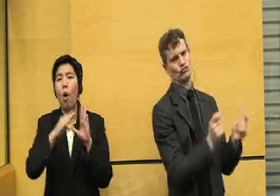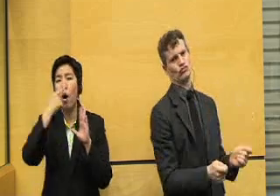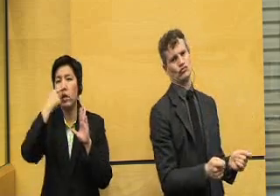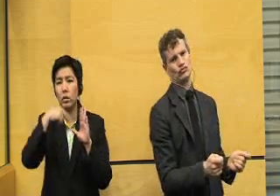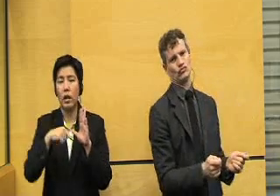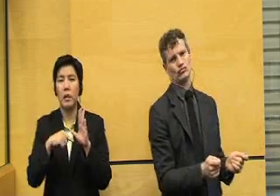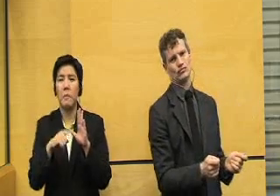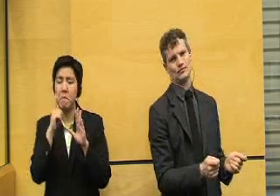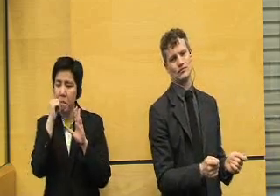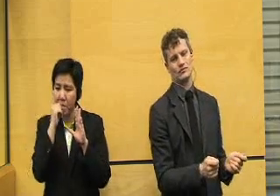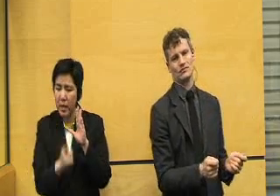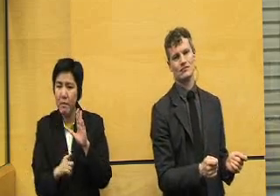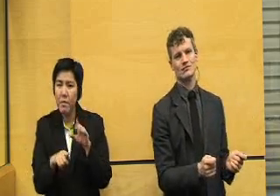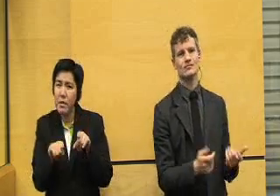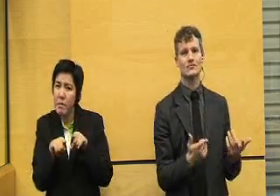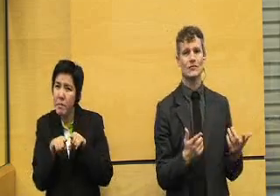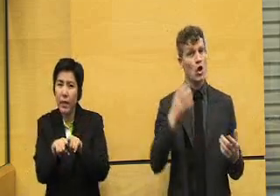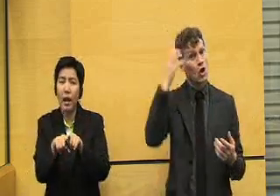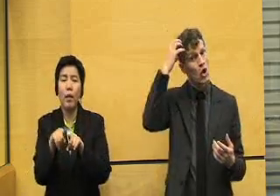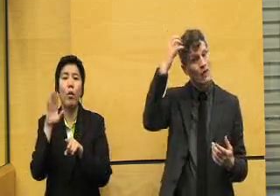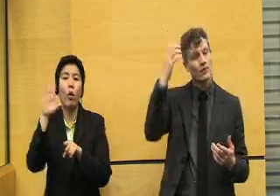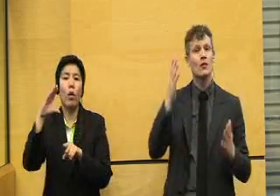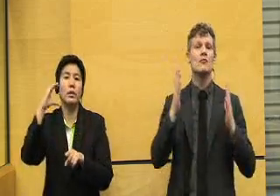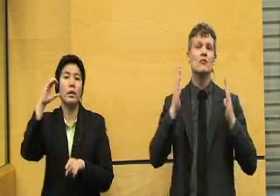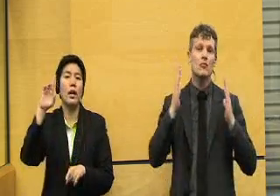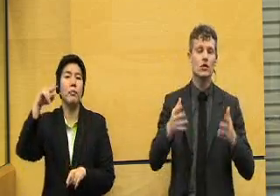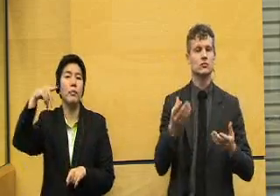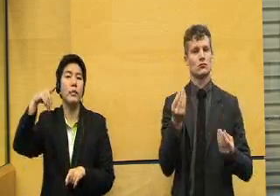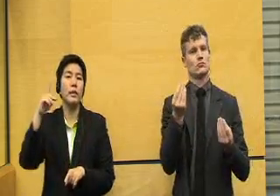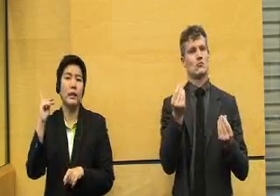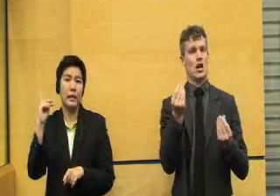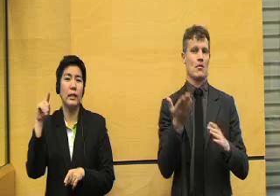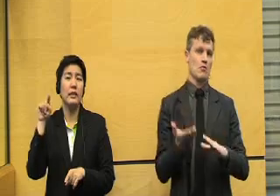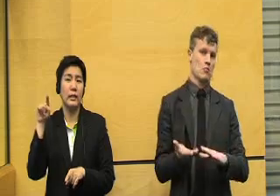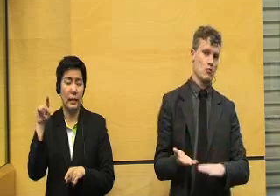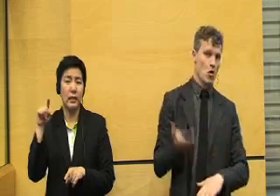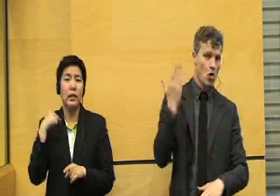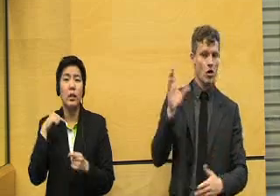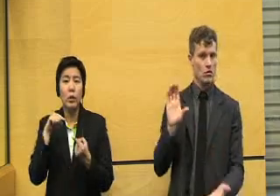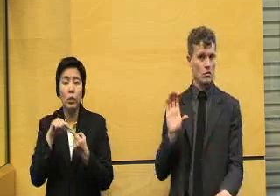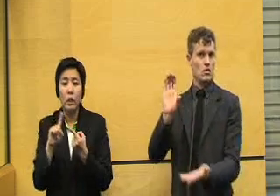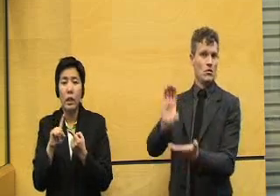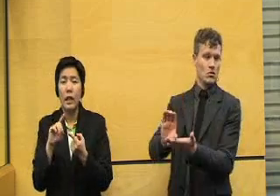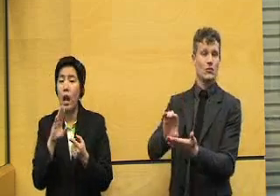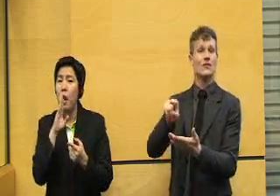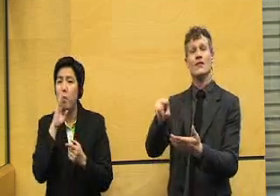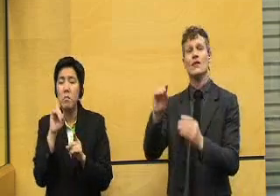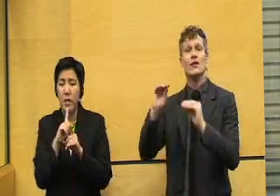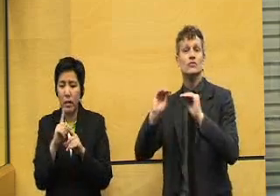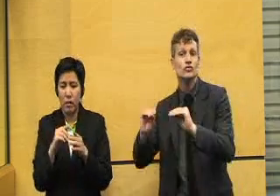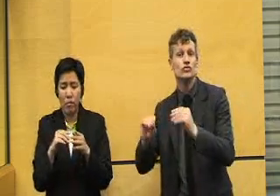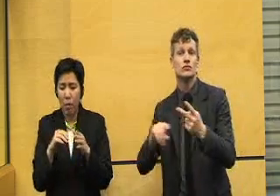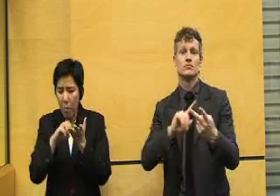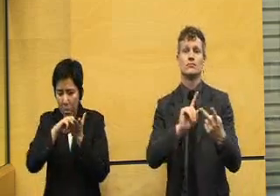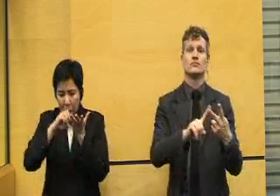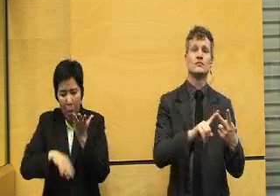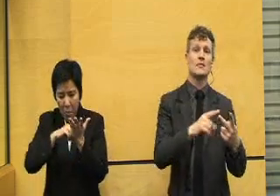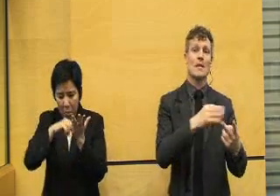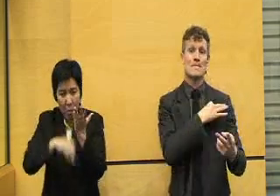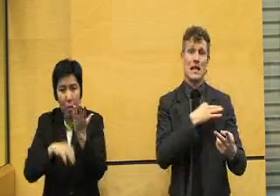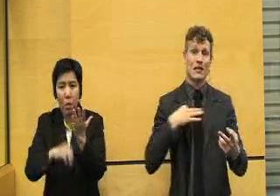need to allocate more budget to concerned agencies, such as in the area of education, medical rehabilitation,